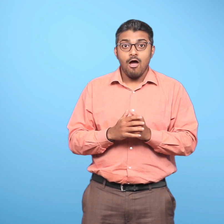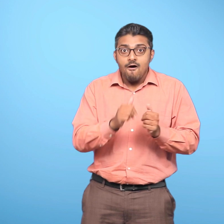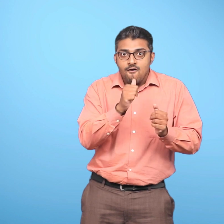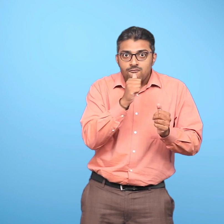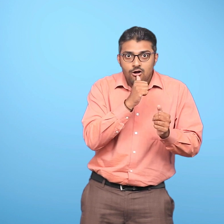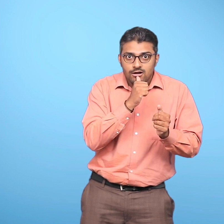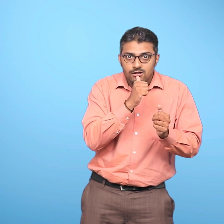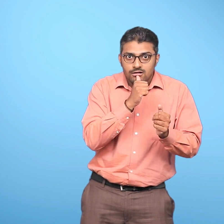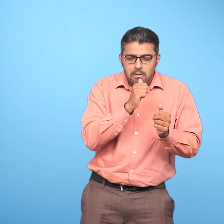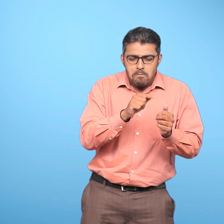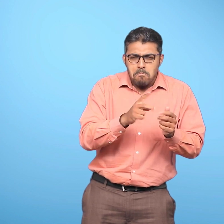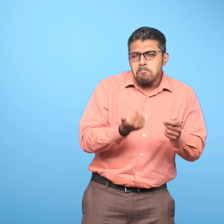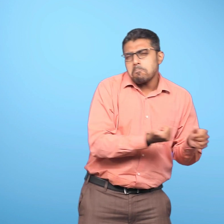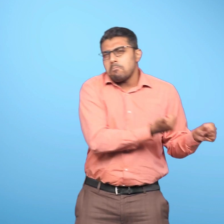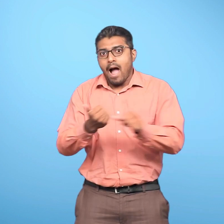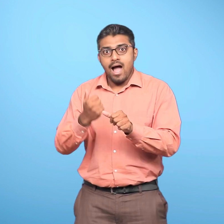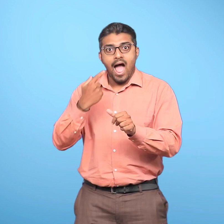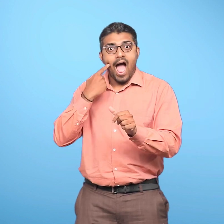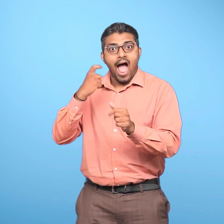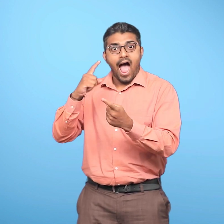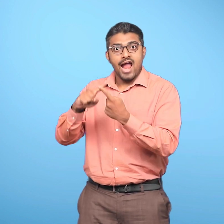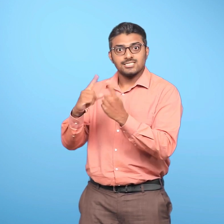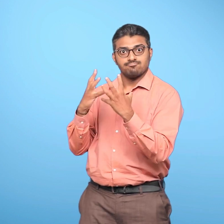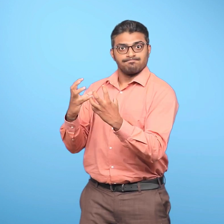Is it possible to change this water back into ice?